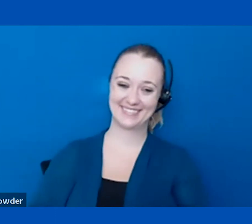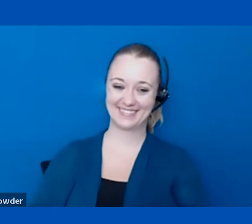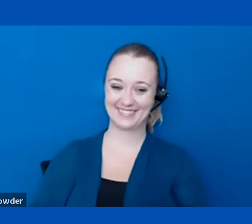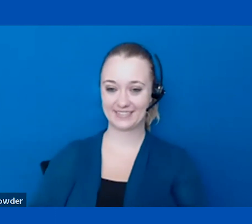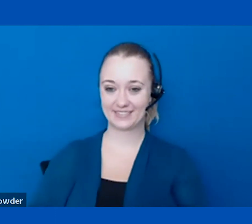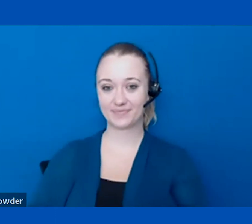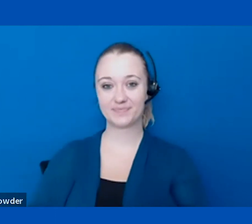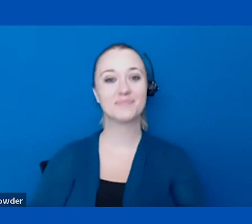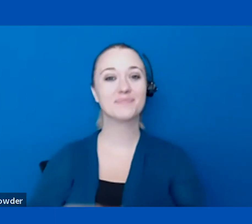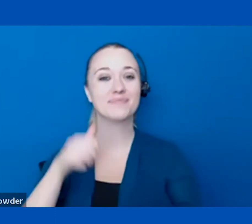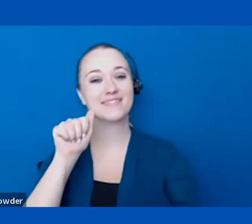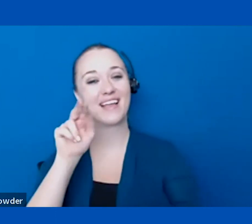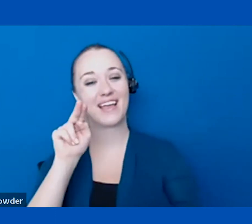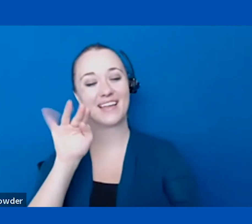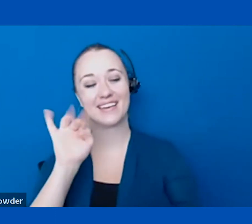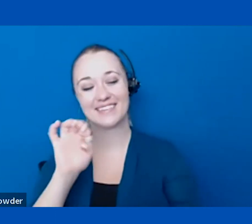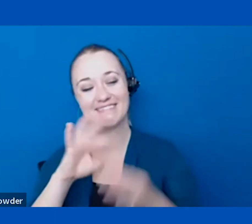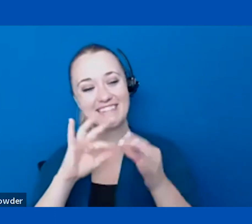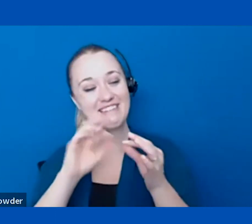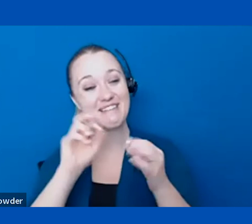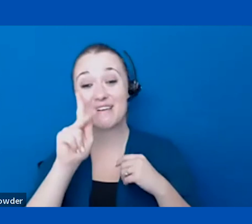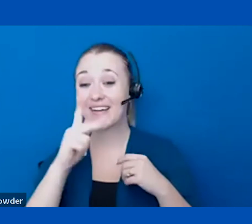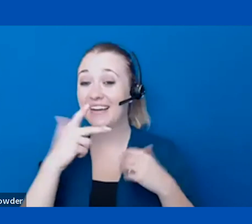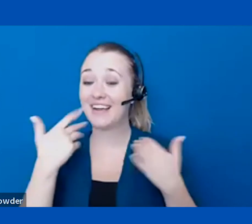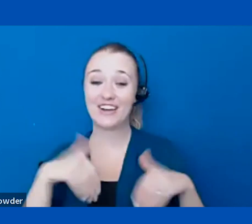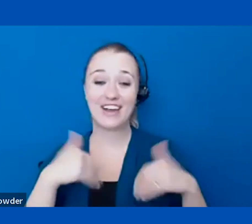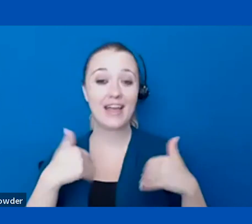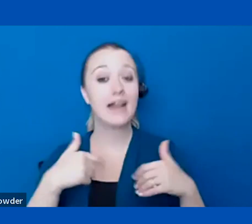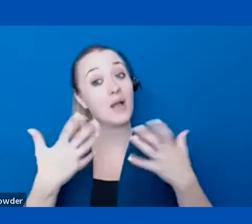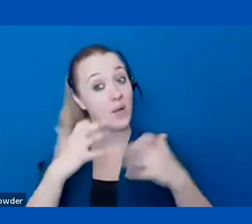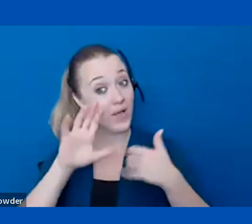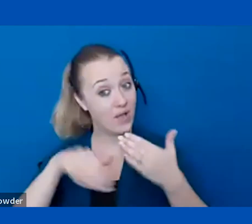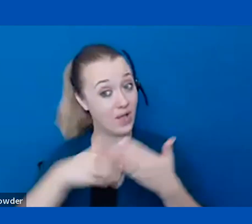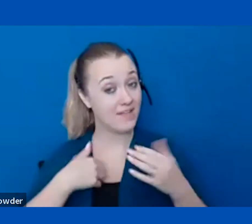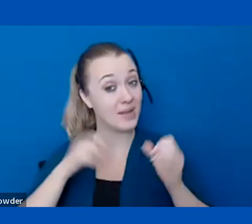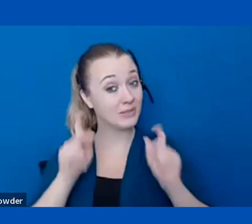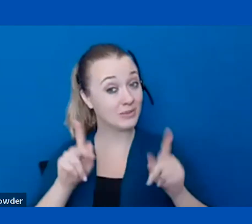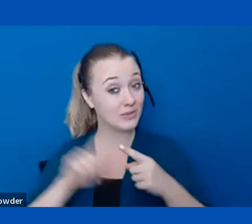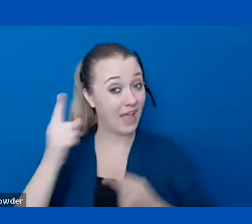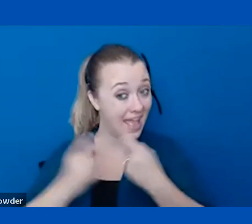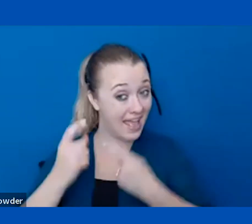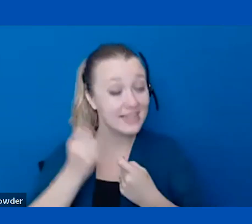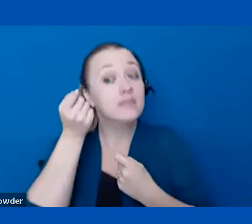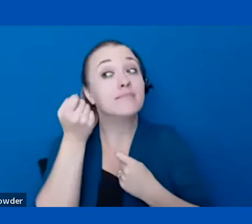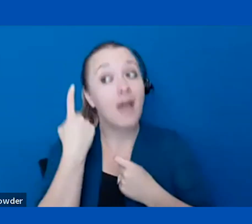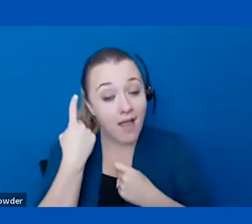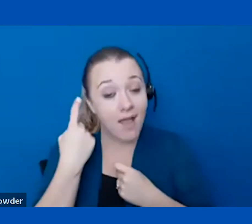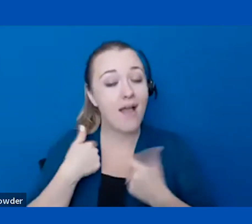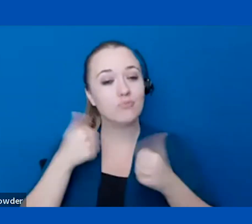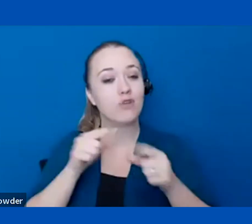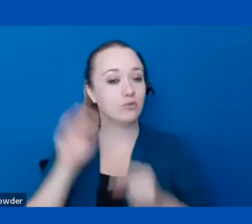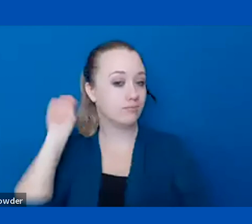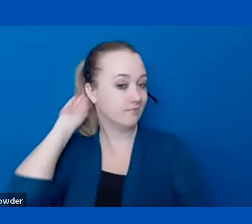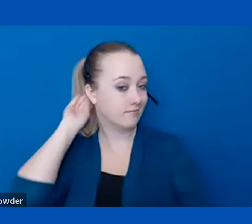All right. I want everyone to have the opportunity to ask a question, but I am also trying to be aware of people's